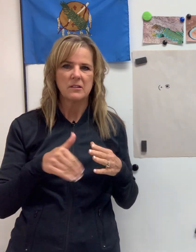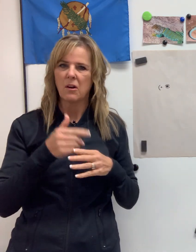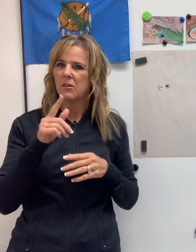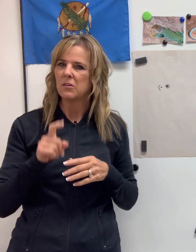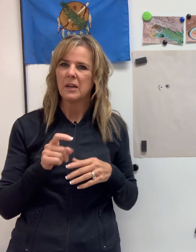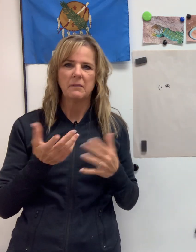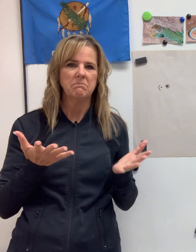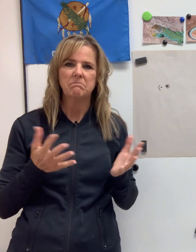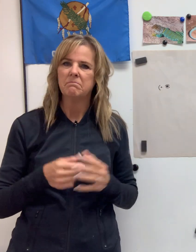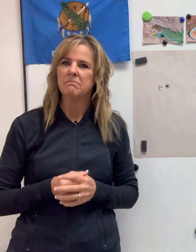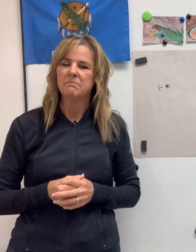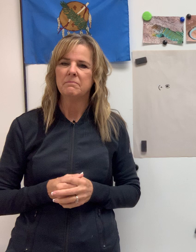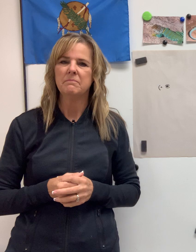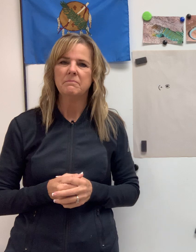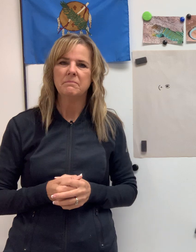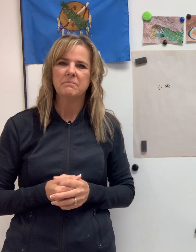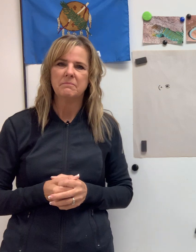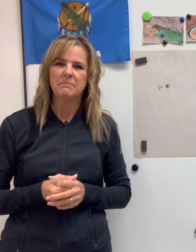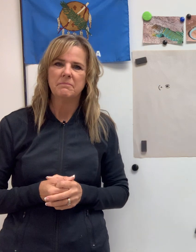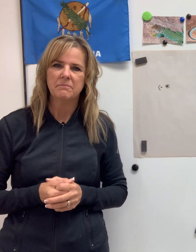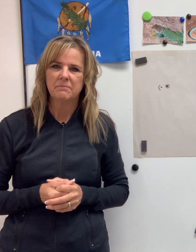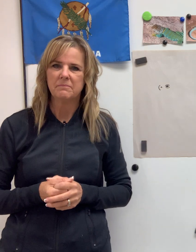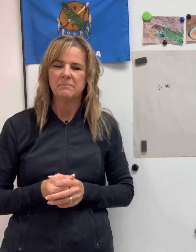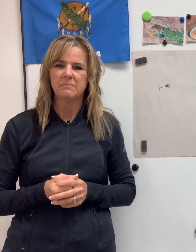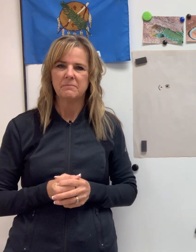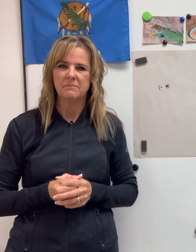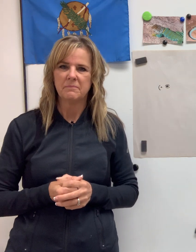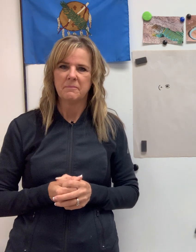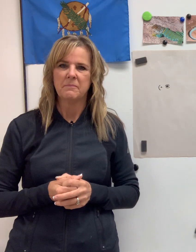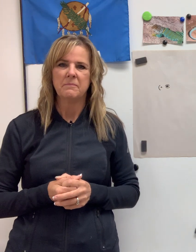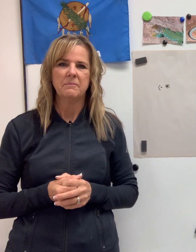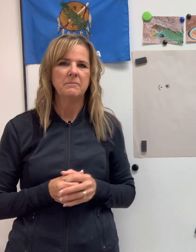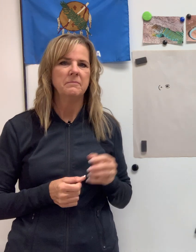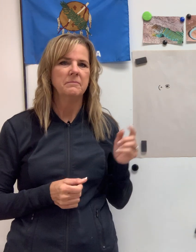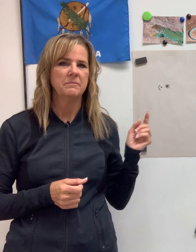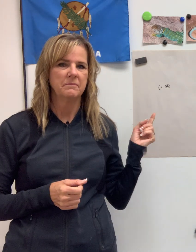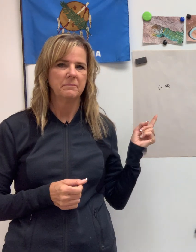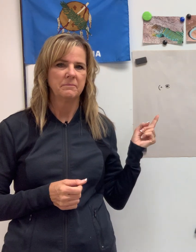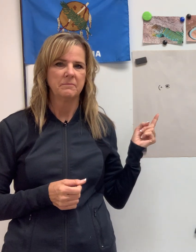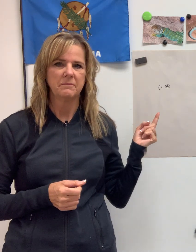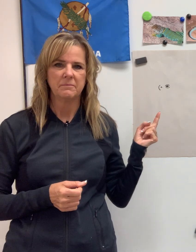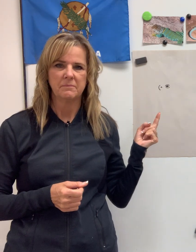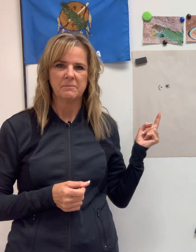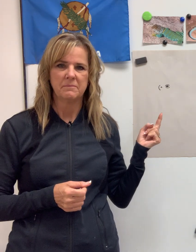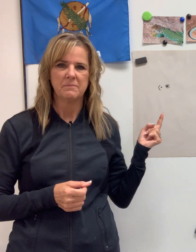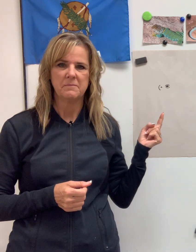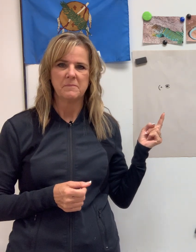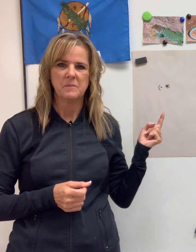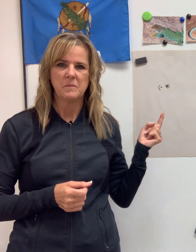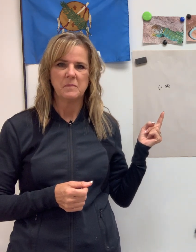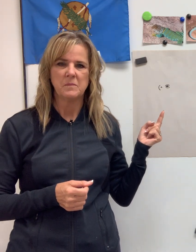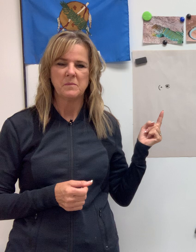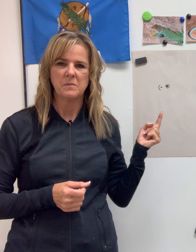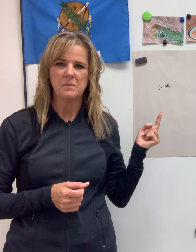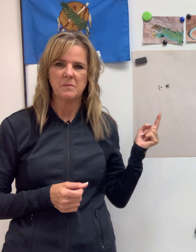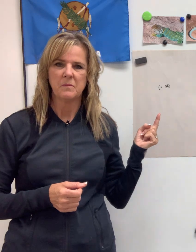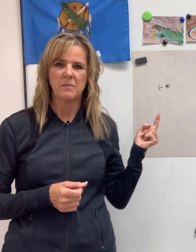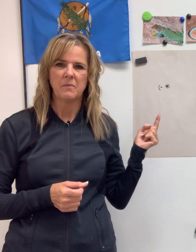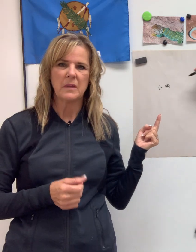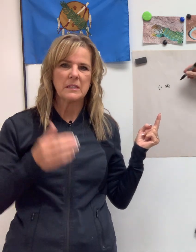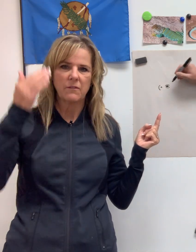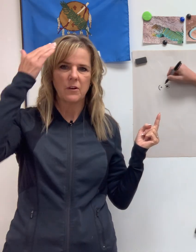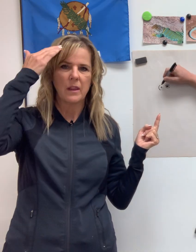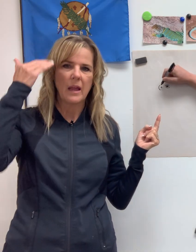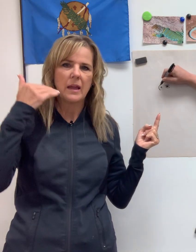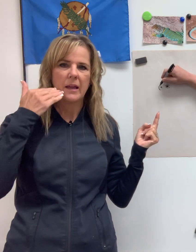do. Now I'm gonna make a slanted line that sort of slants over and it bumps up for the top of his head. So